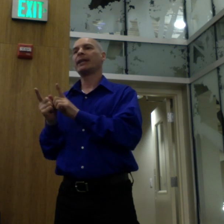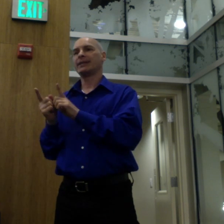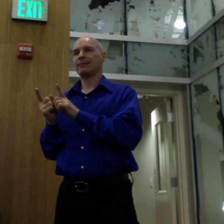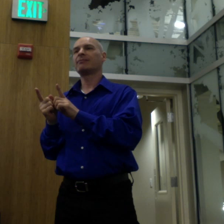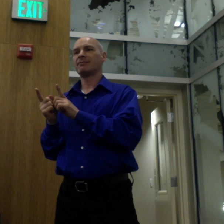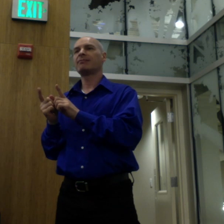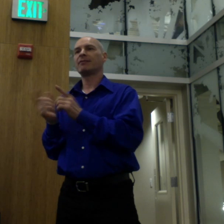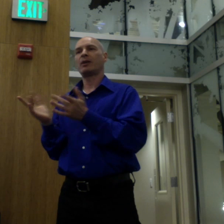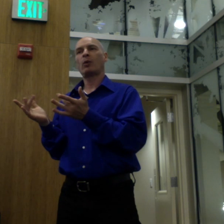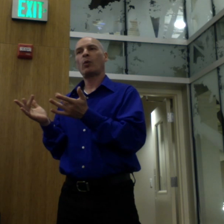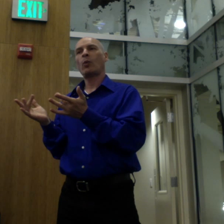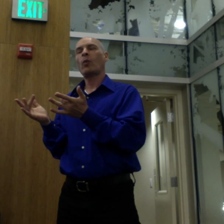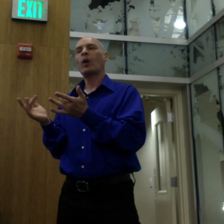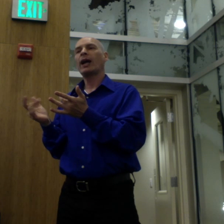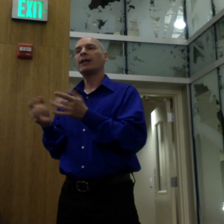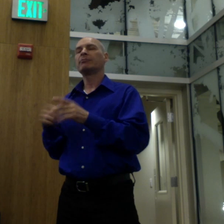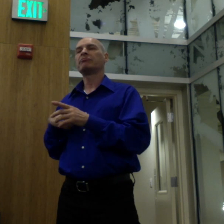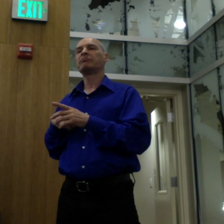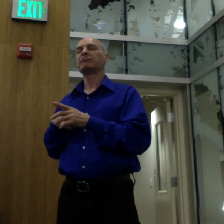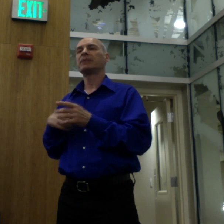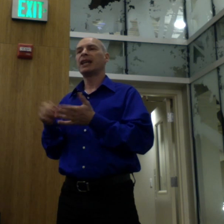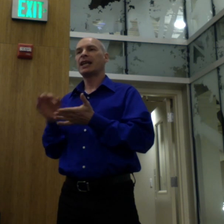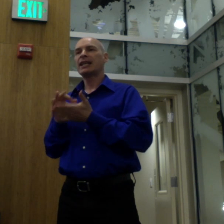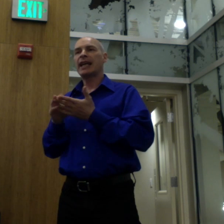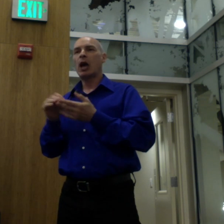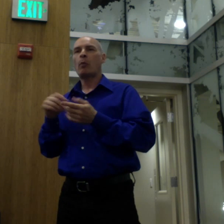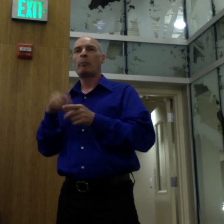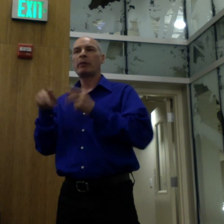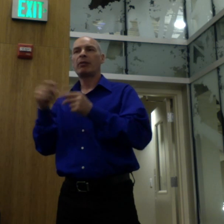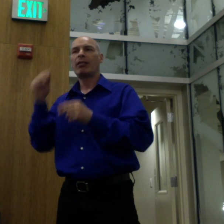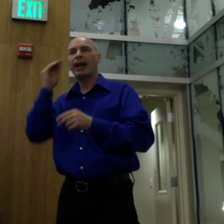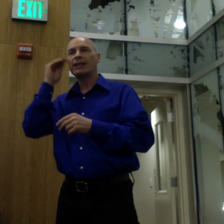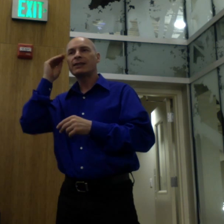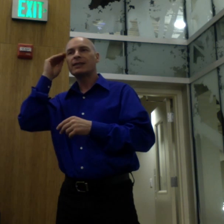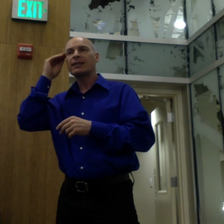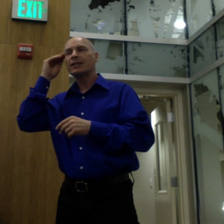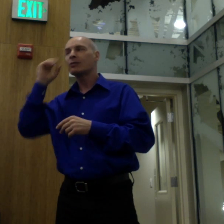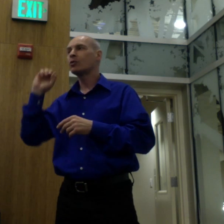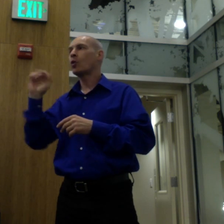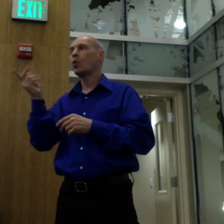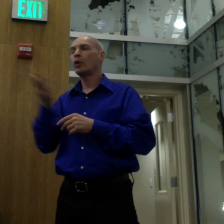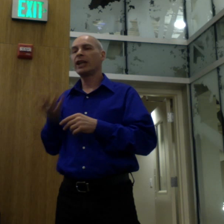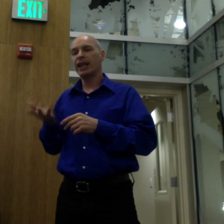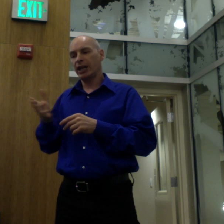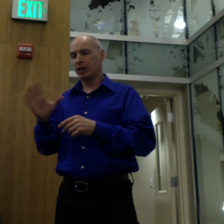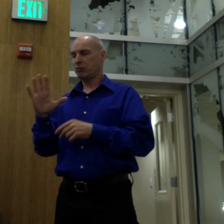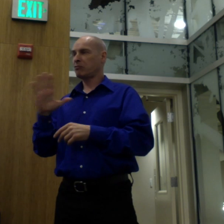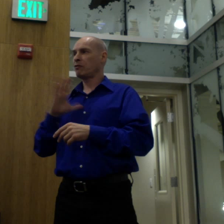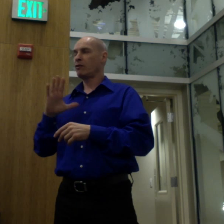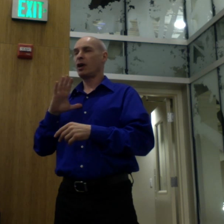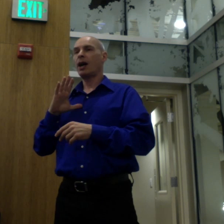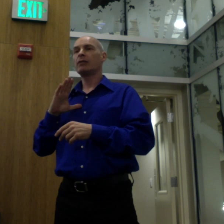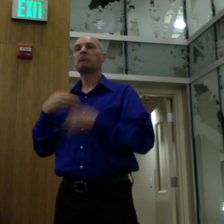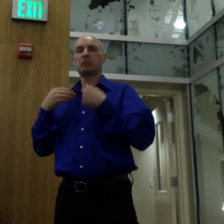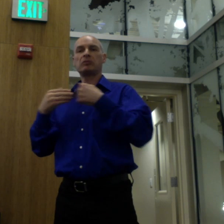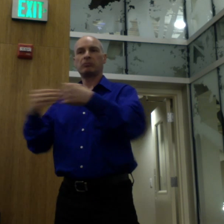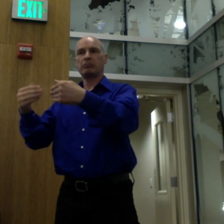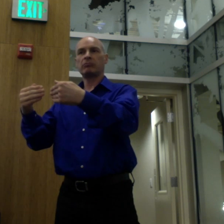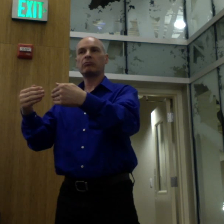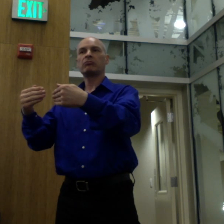then we wait, we get a head count. I would make sure that all of you guys are still with me. And then we would go on from